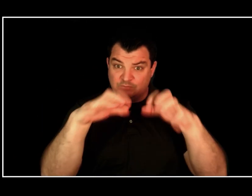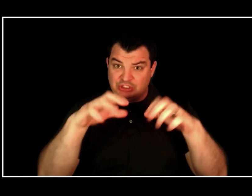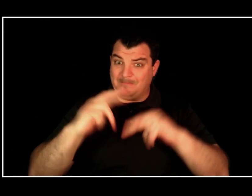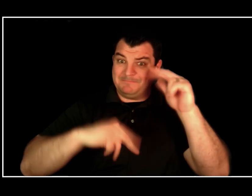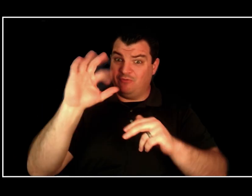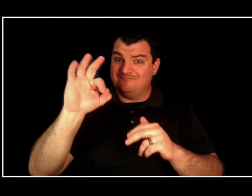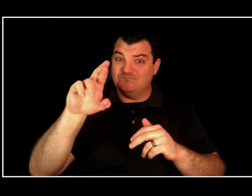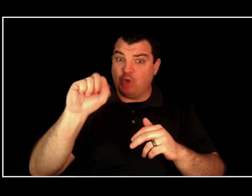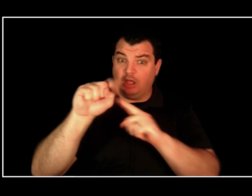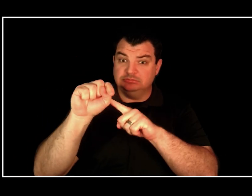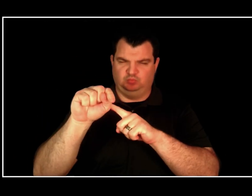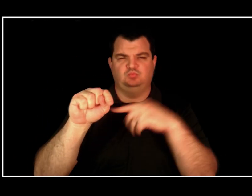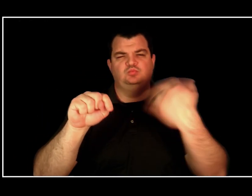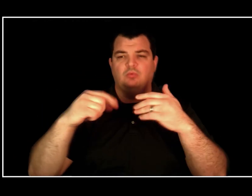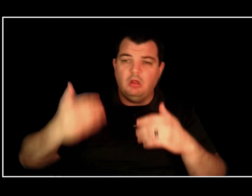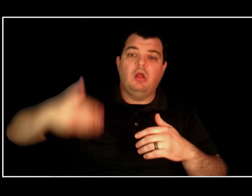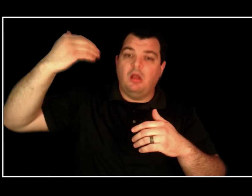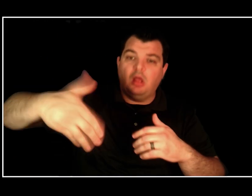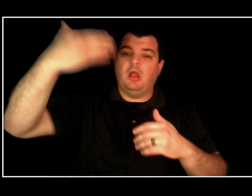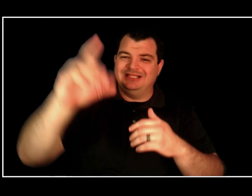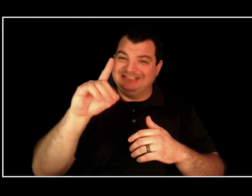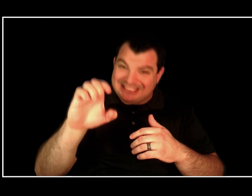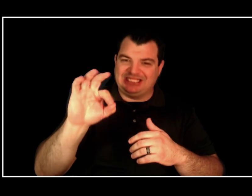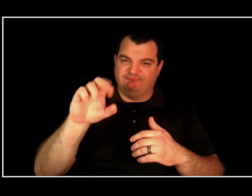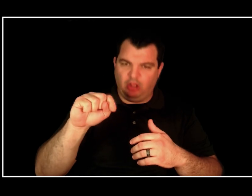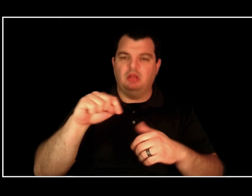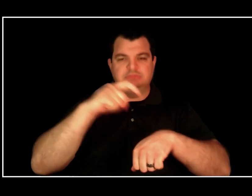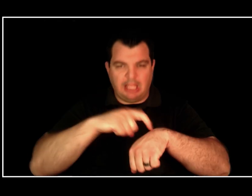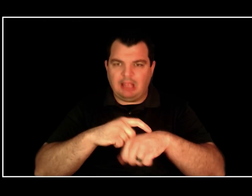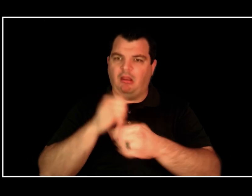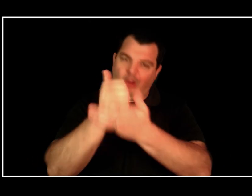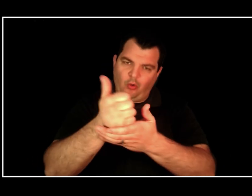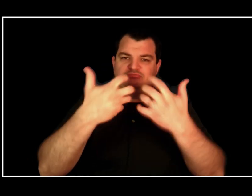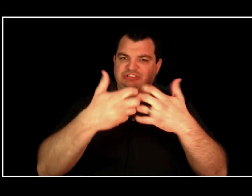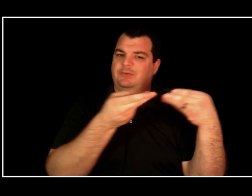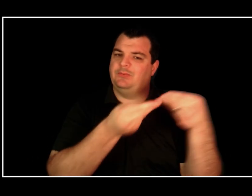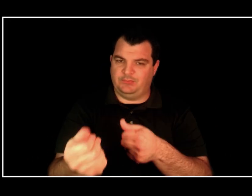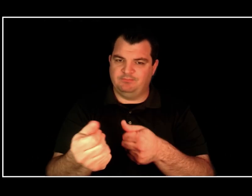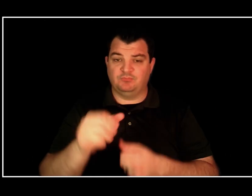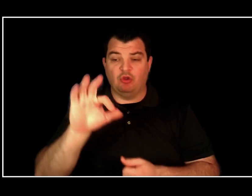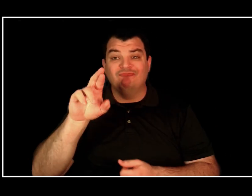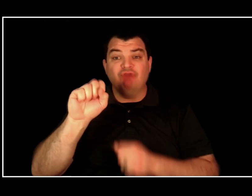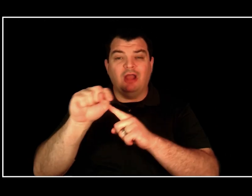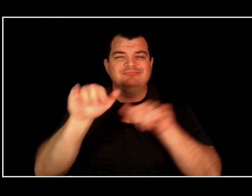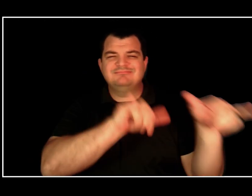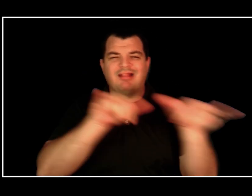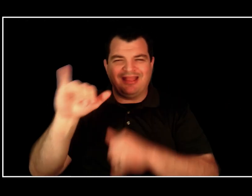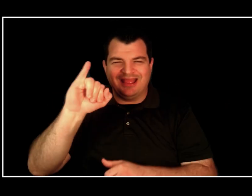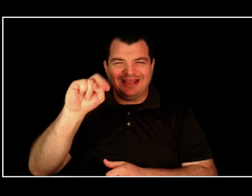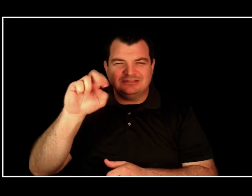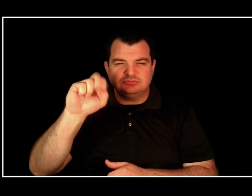up frost, defrosting it from time to time can also help it run better. Frost acts like